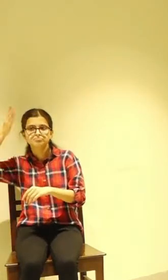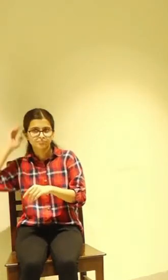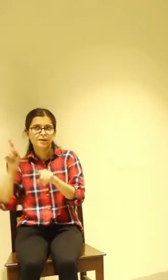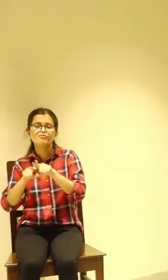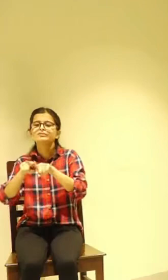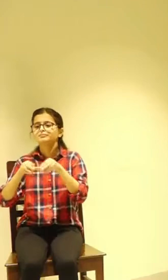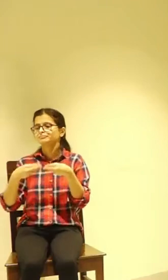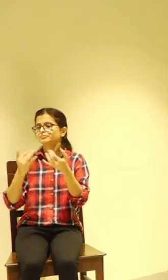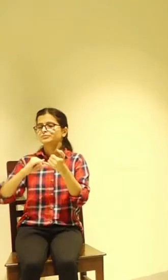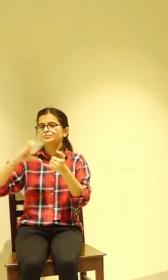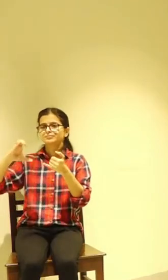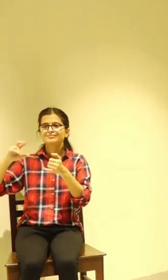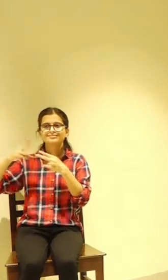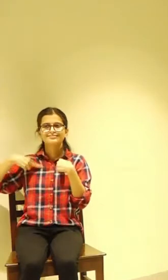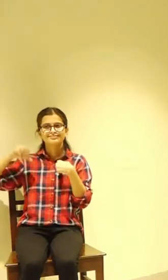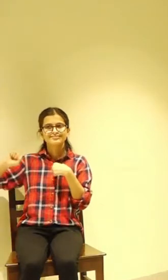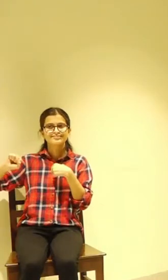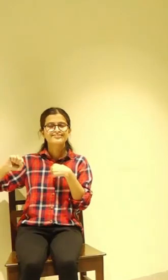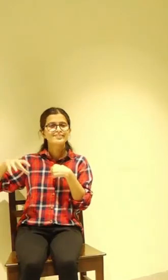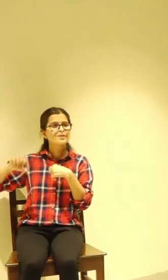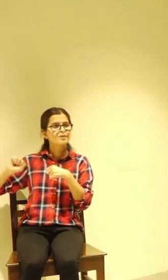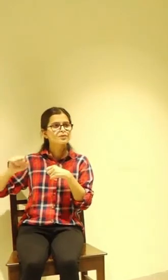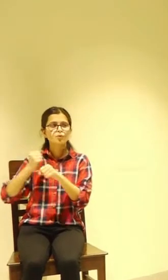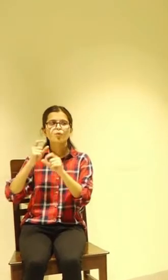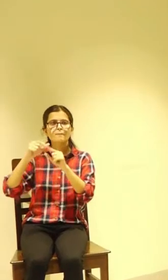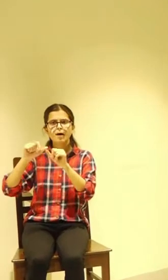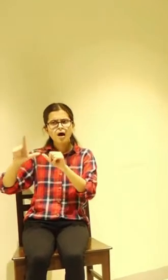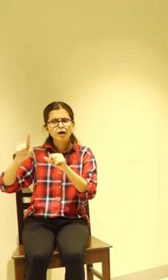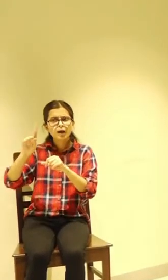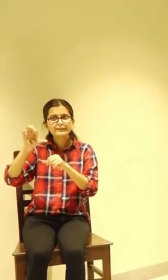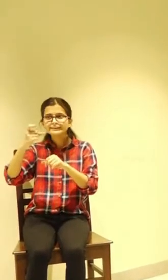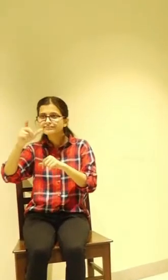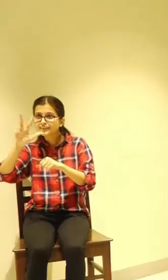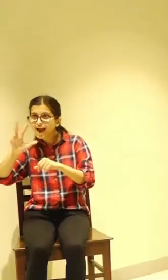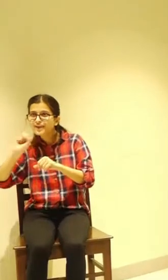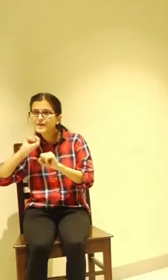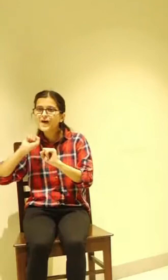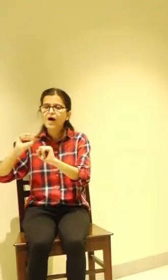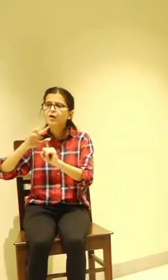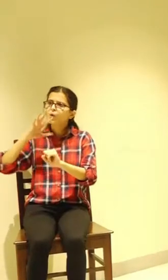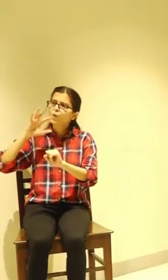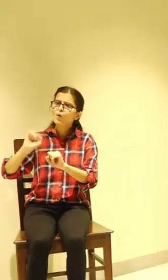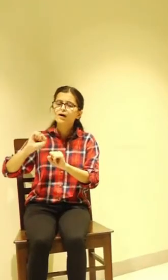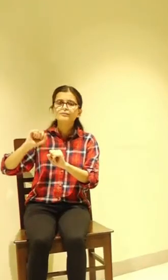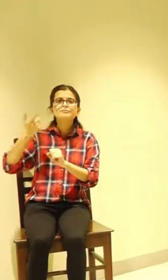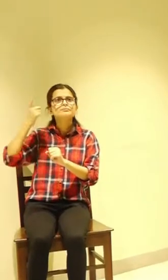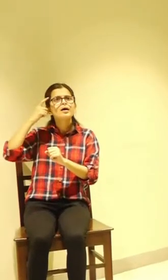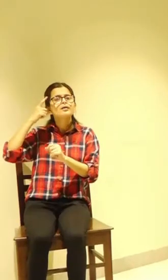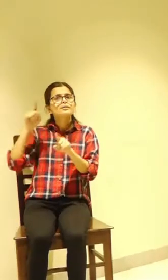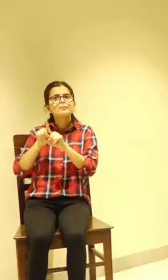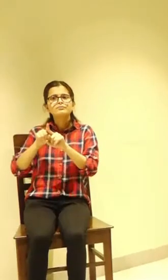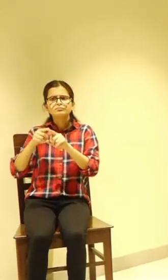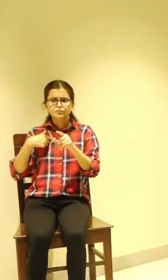example, the Supreme Court in A.K. Gopalan downwards right up to 78 said the original intention of Article 21 is to keep